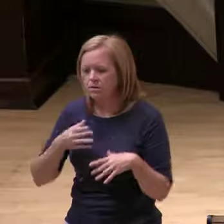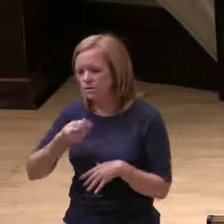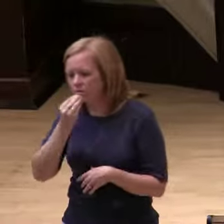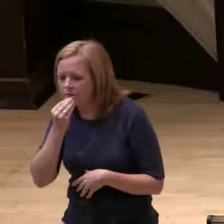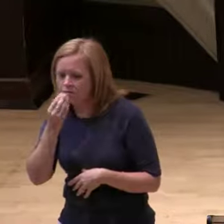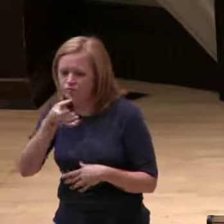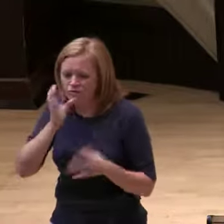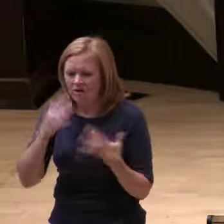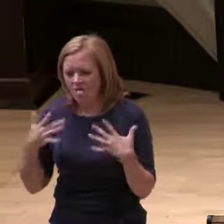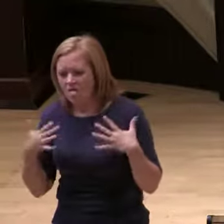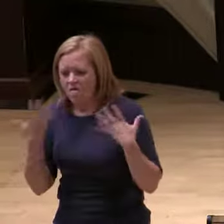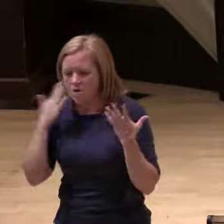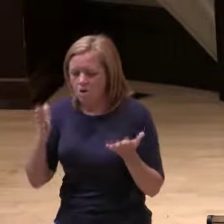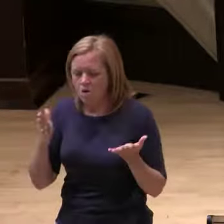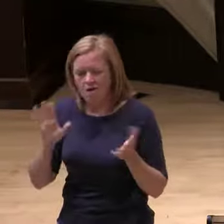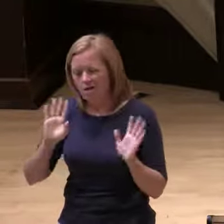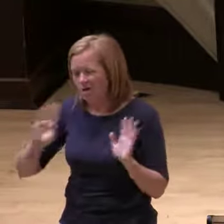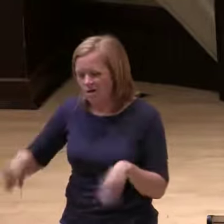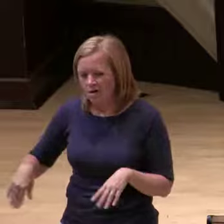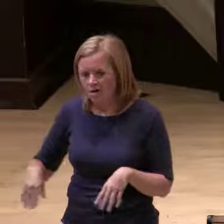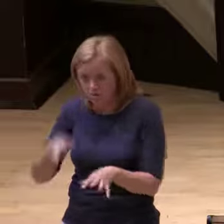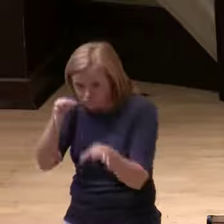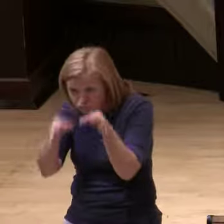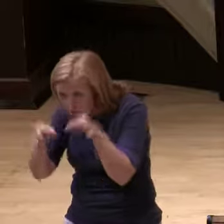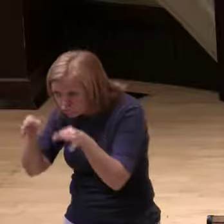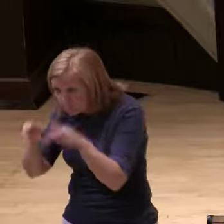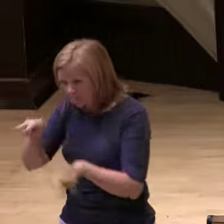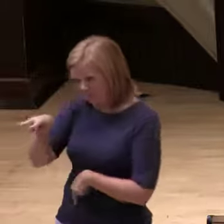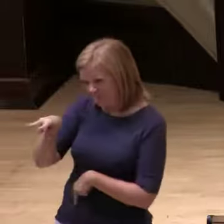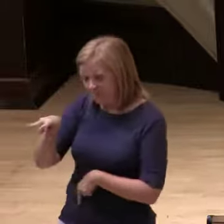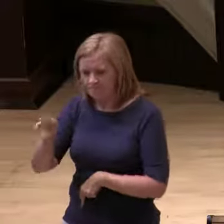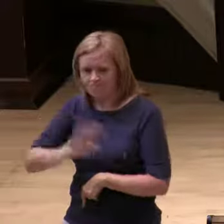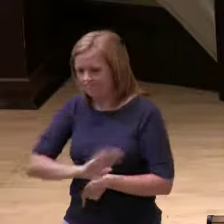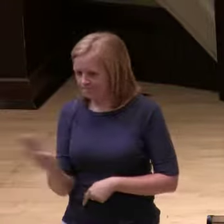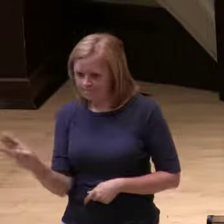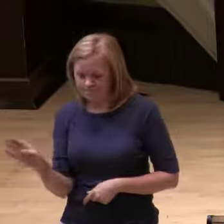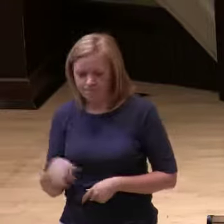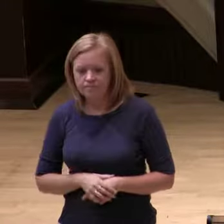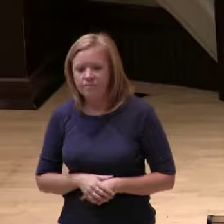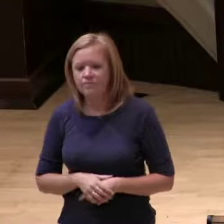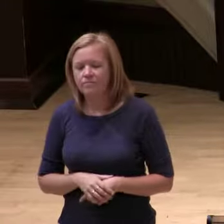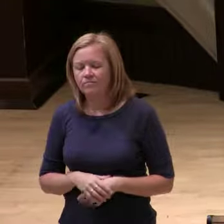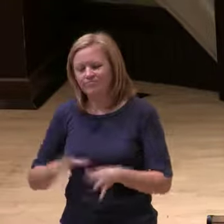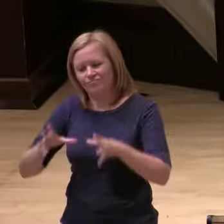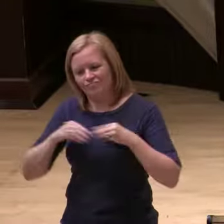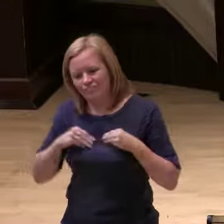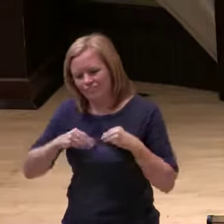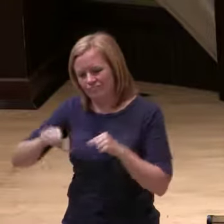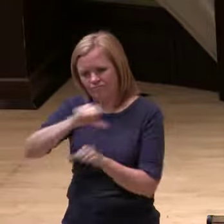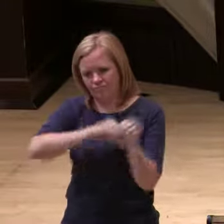drink. And do not judge. Be at peace with one another.